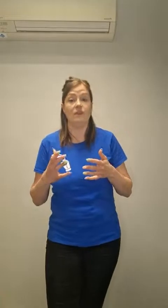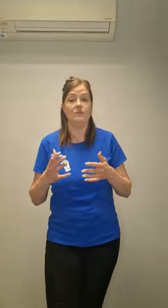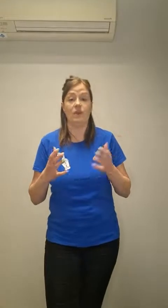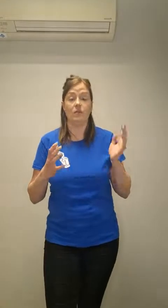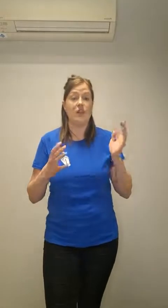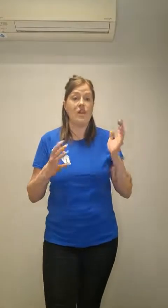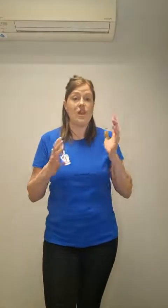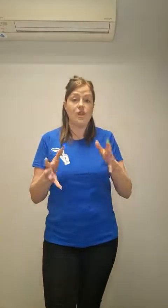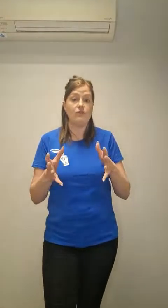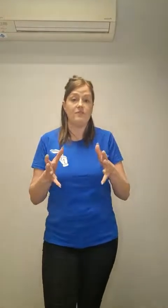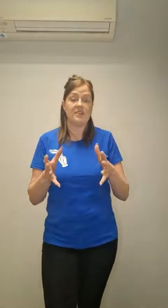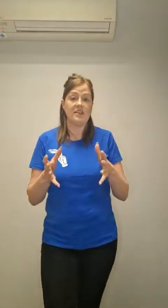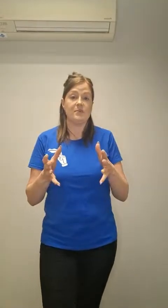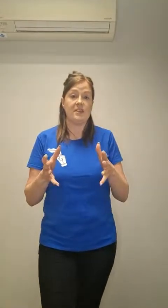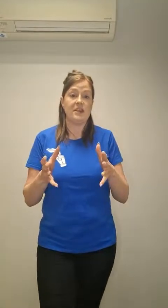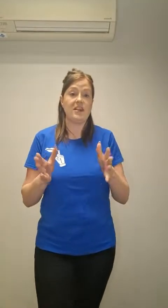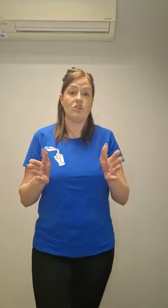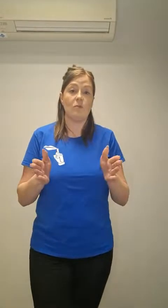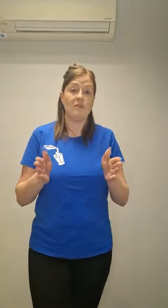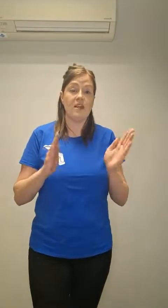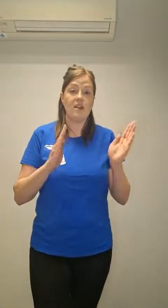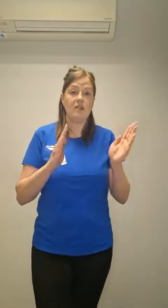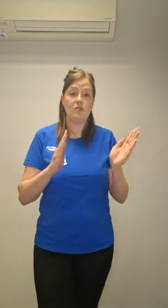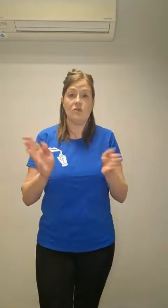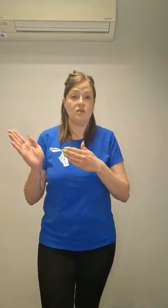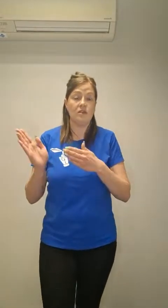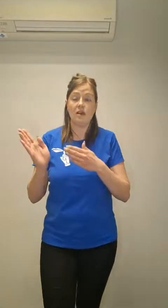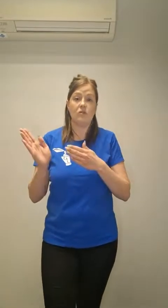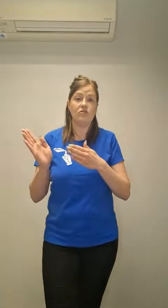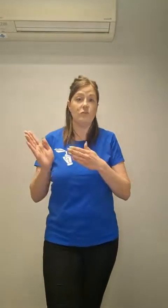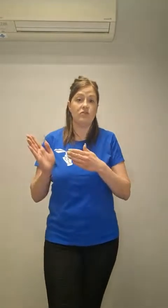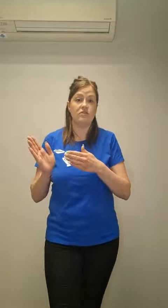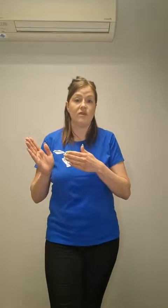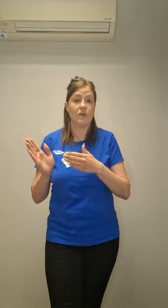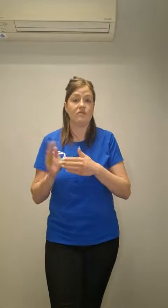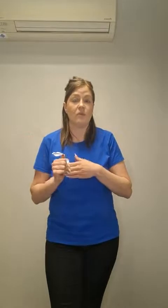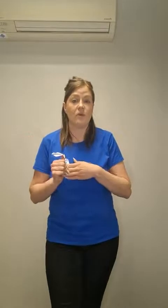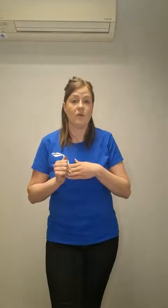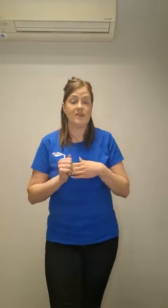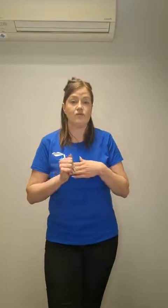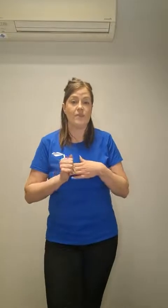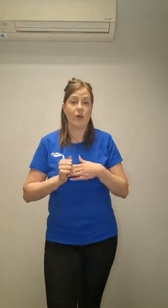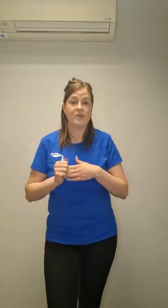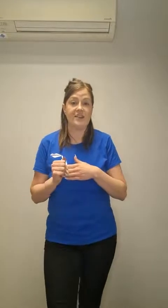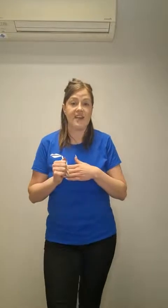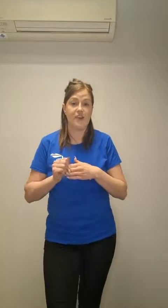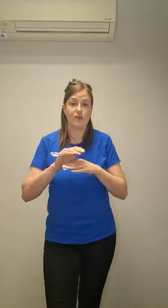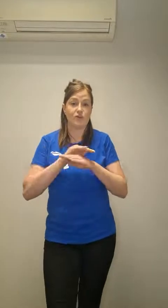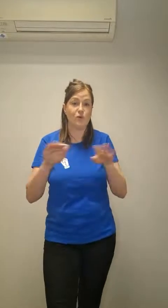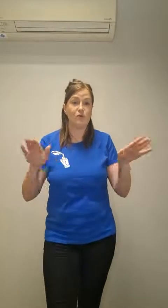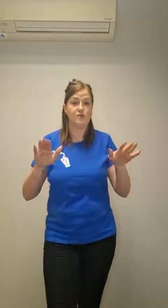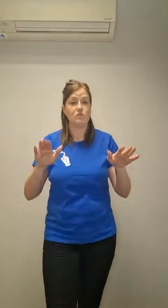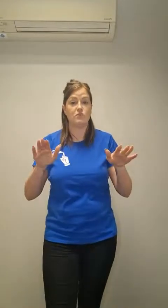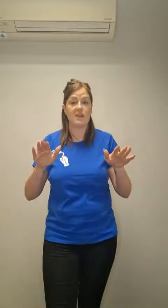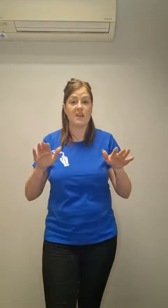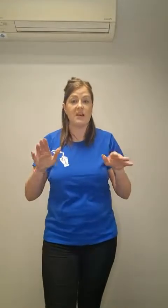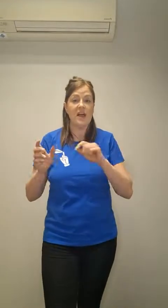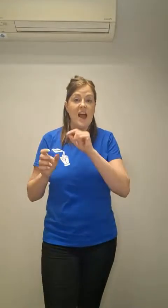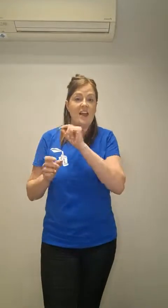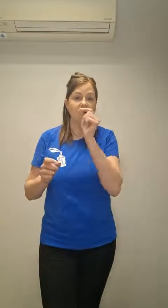So if you missed this bit today, don't worry. You can rewatch the video tomorrow when it's reposted again across all social media, and just